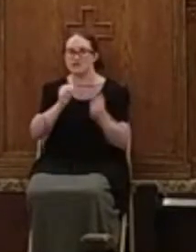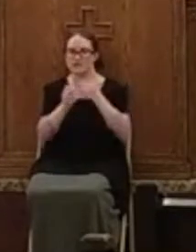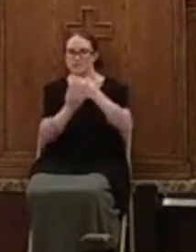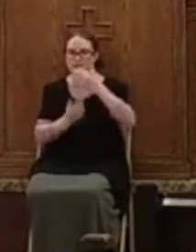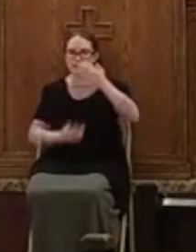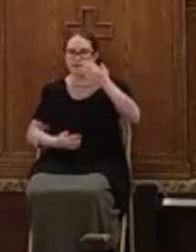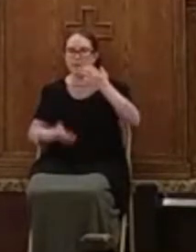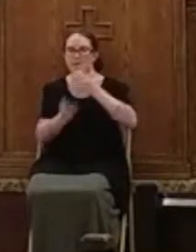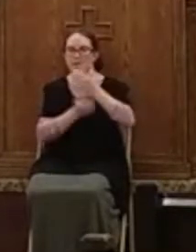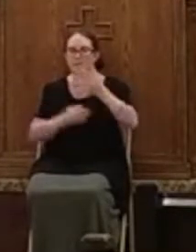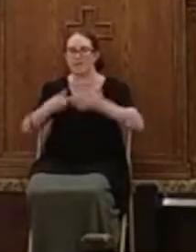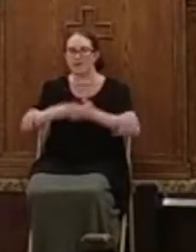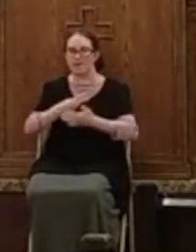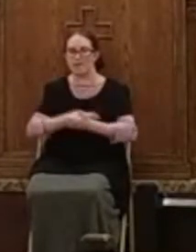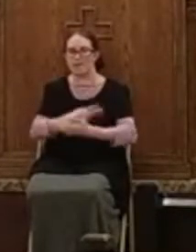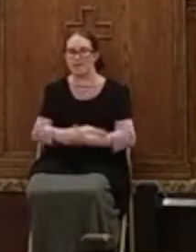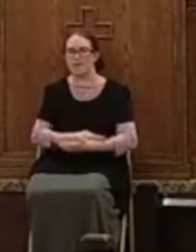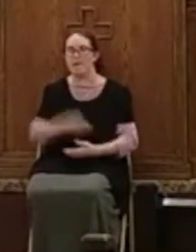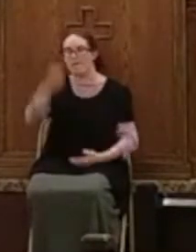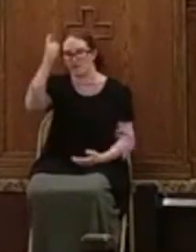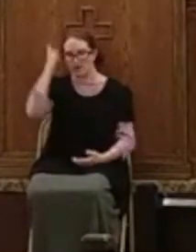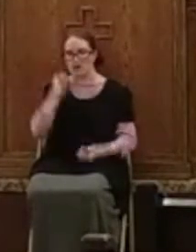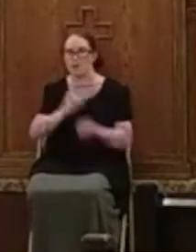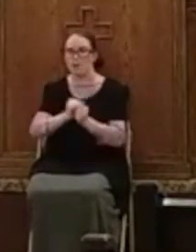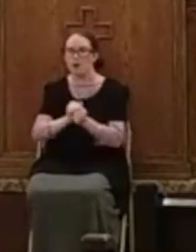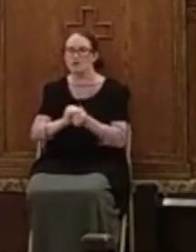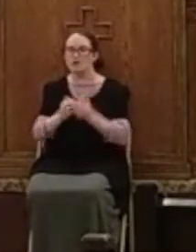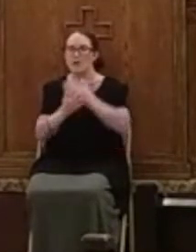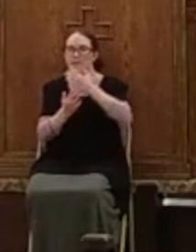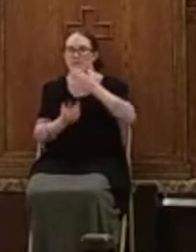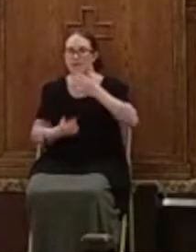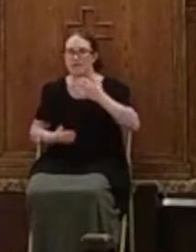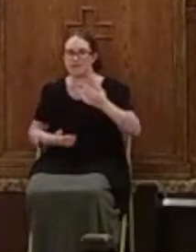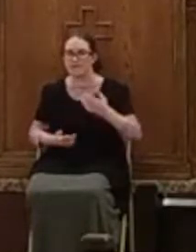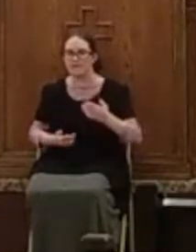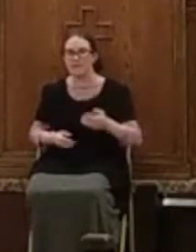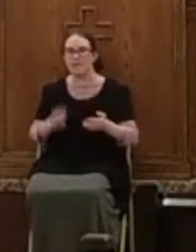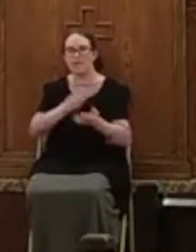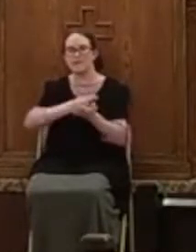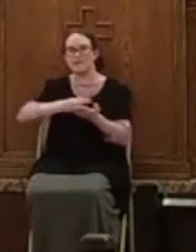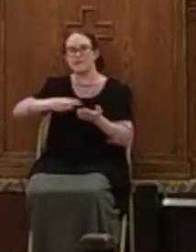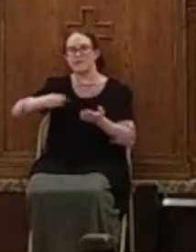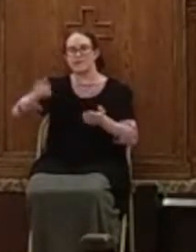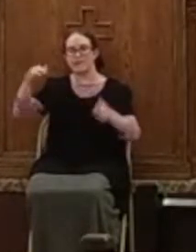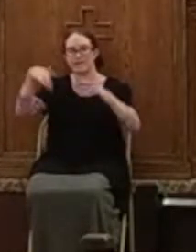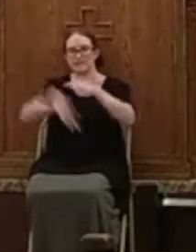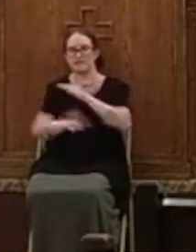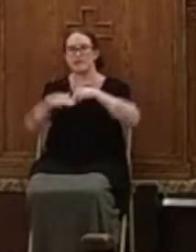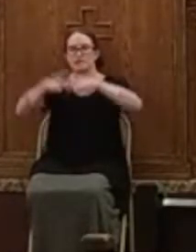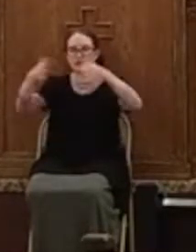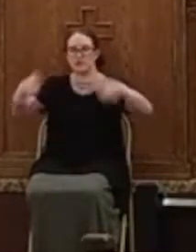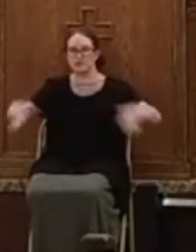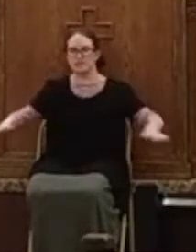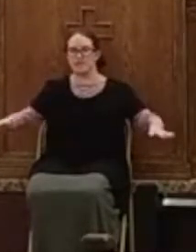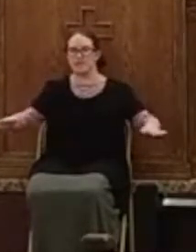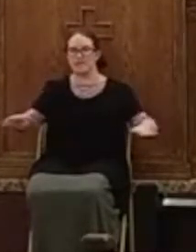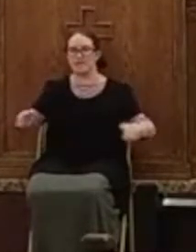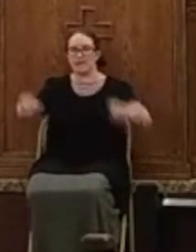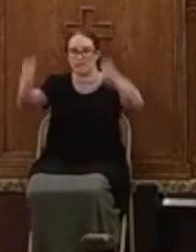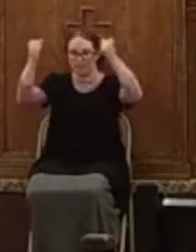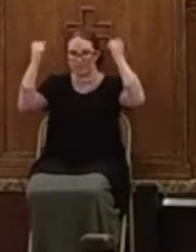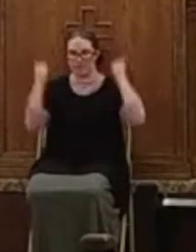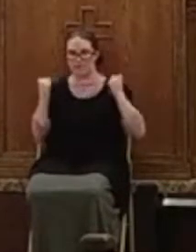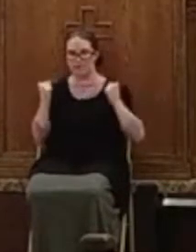the blood of the Lamb. And because we're washed in the blood, we have divine access into the presence and the